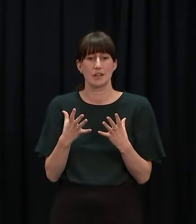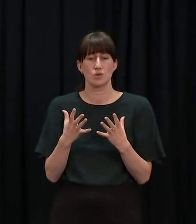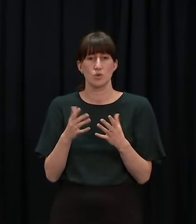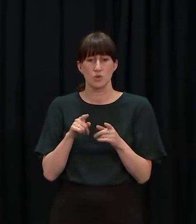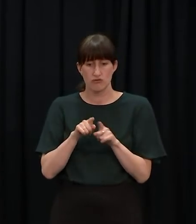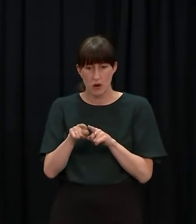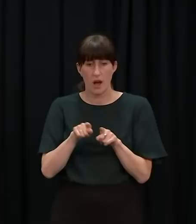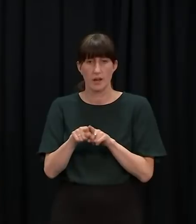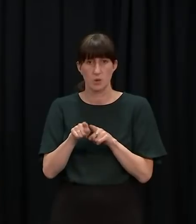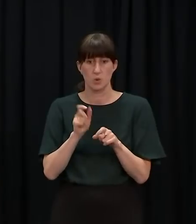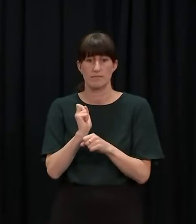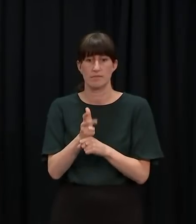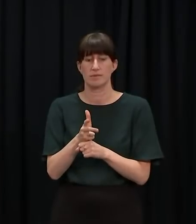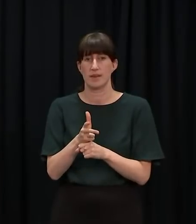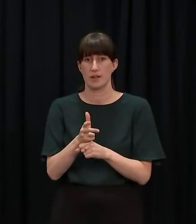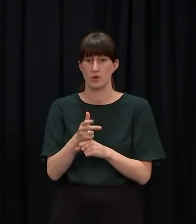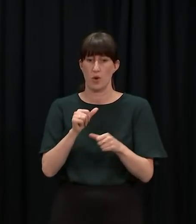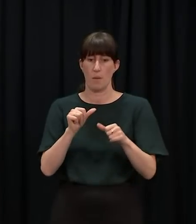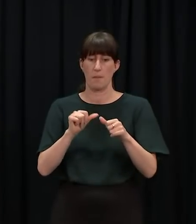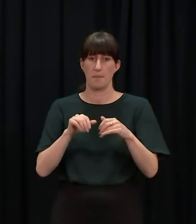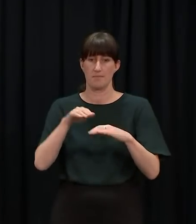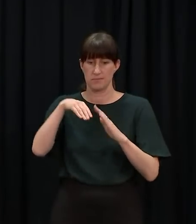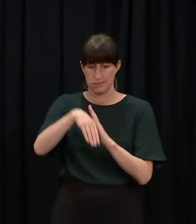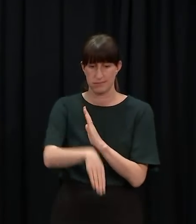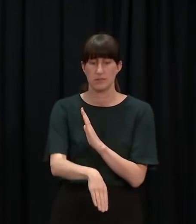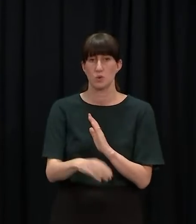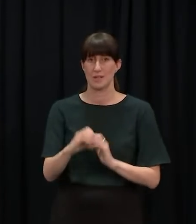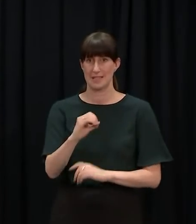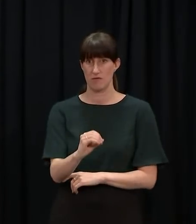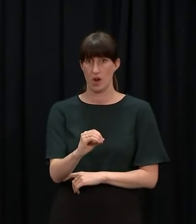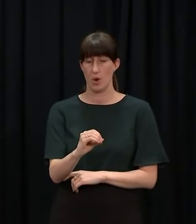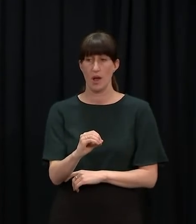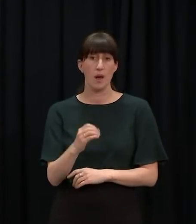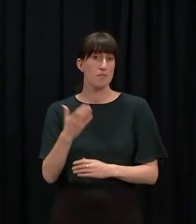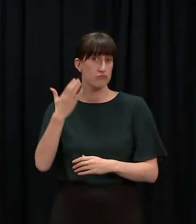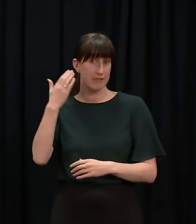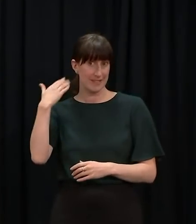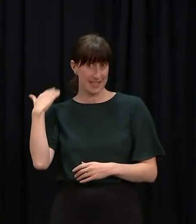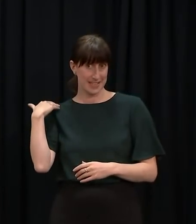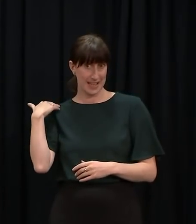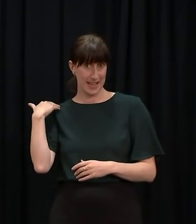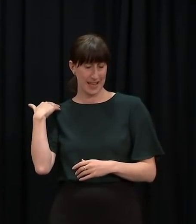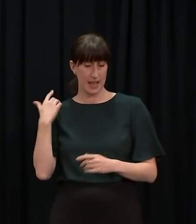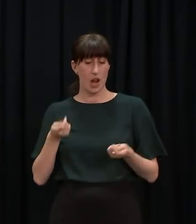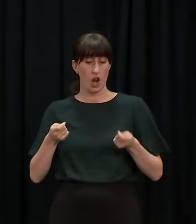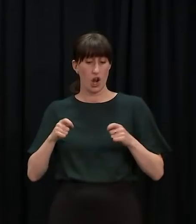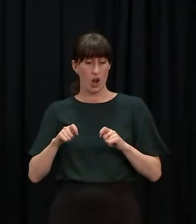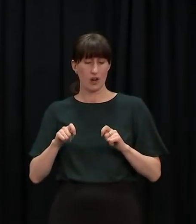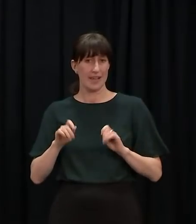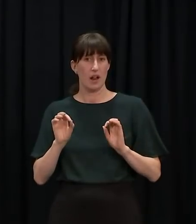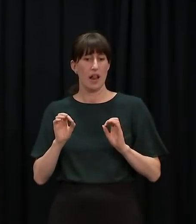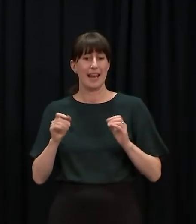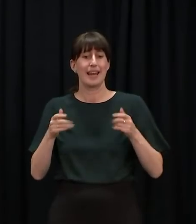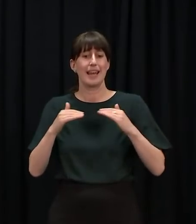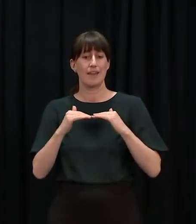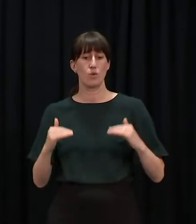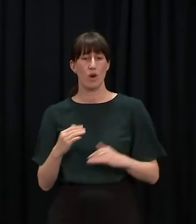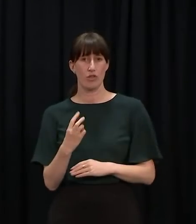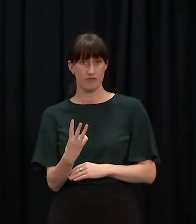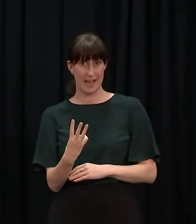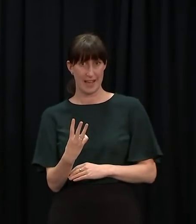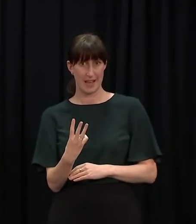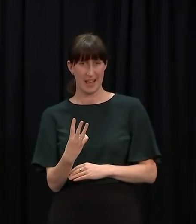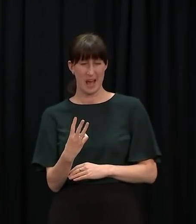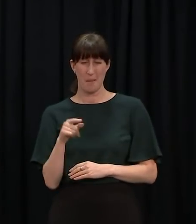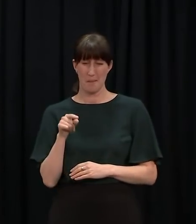again. You may recall that in previous outbreaks, we've gone to alert level three. With Delta, we decided to go to alert level four to